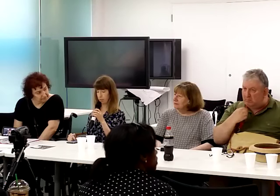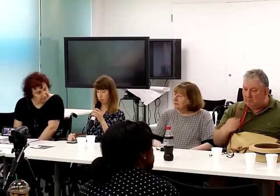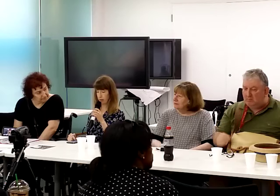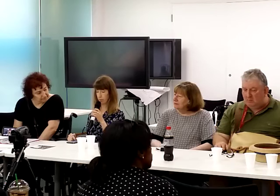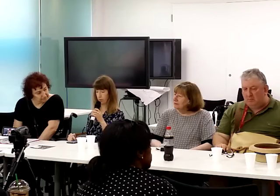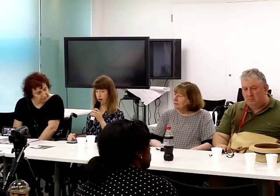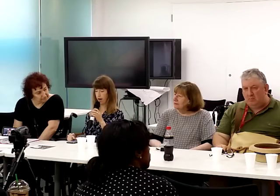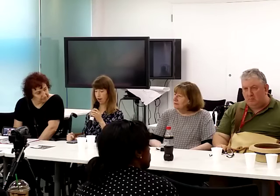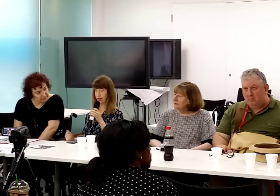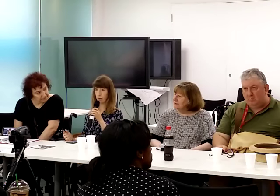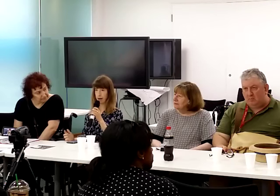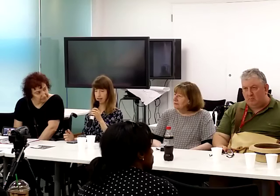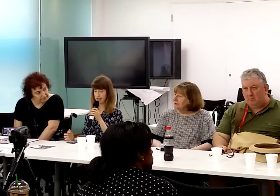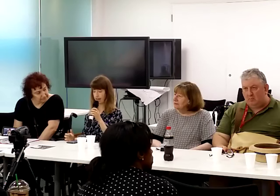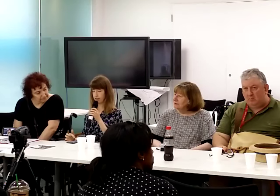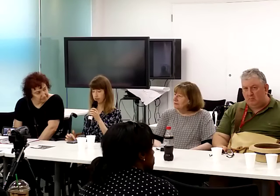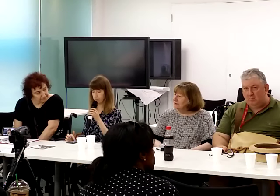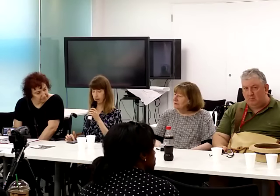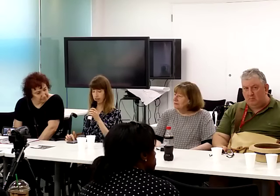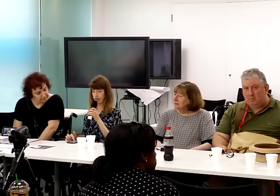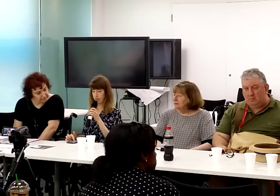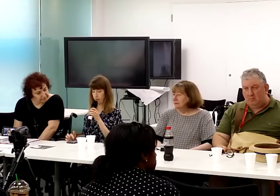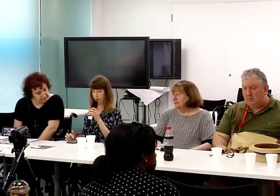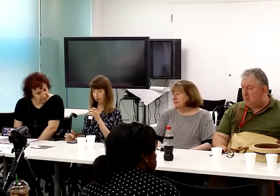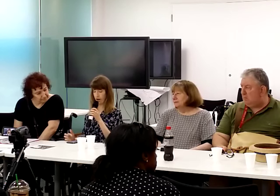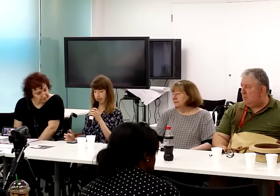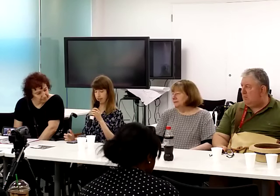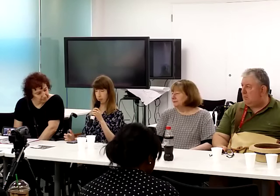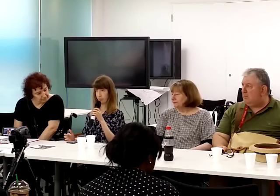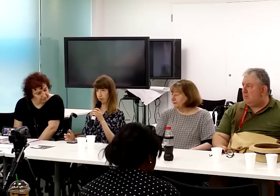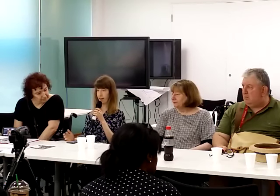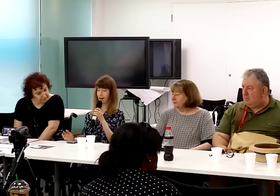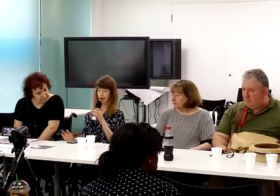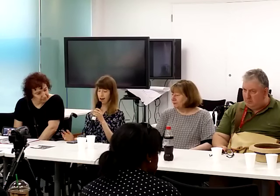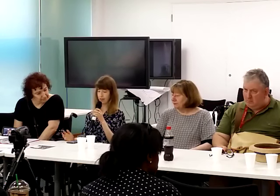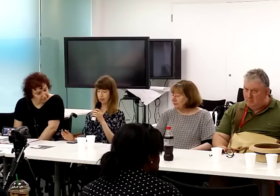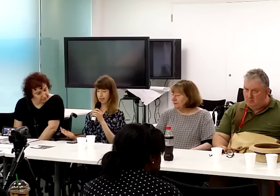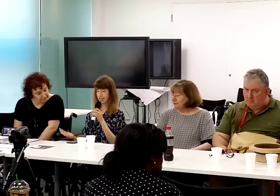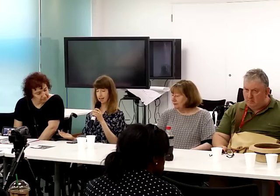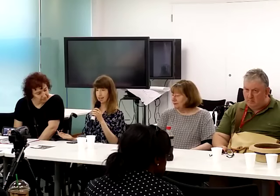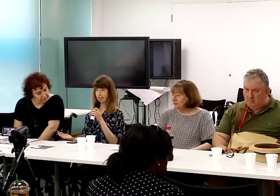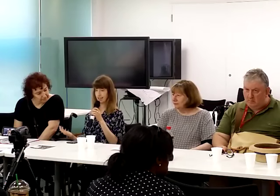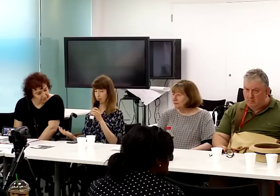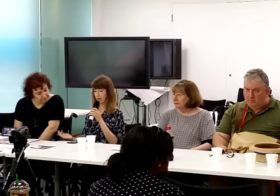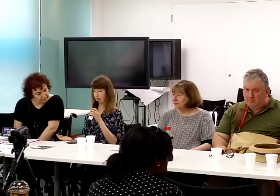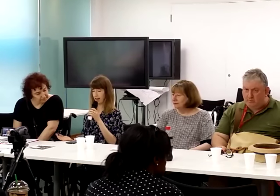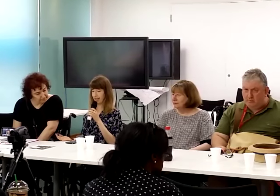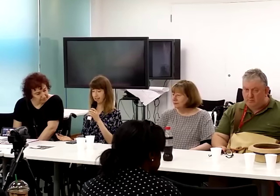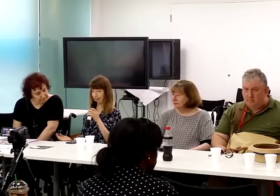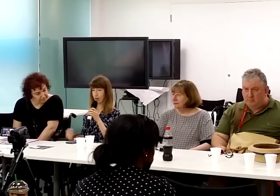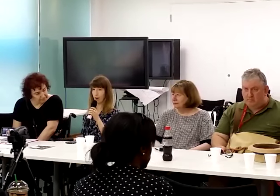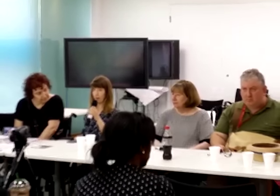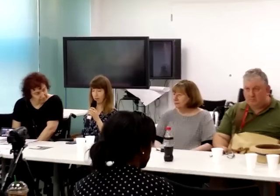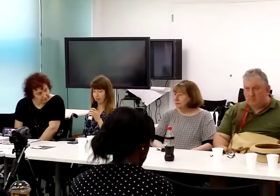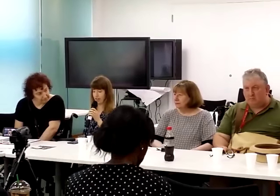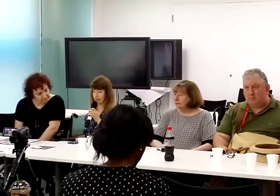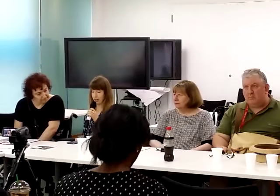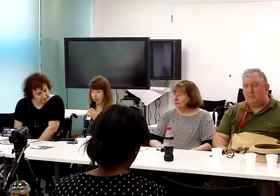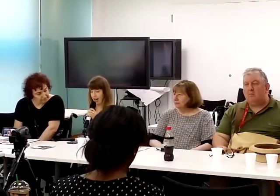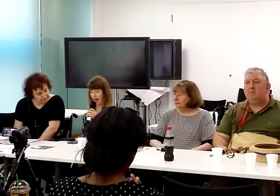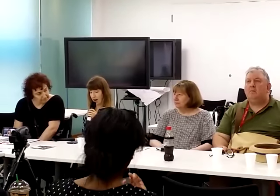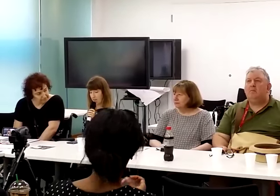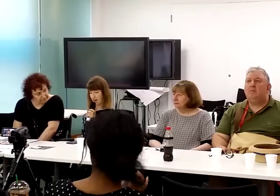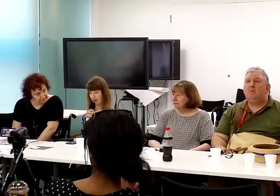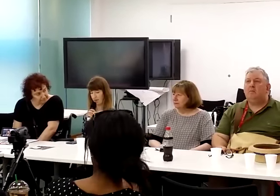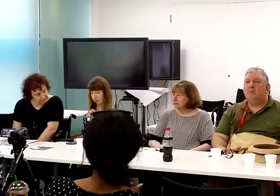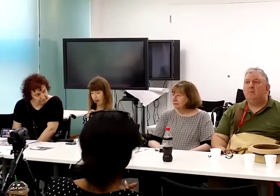for deaf and disabled people in our campaigns against austerity and for our rights. These days, disabled campaigners get quite a lot of